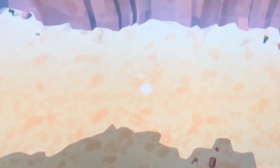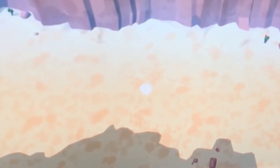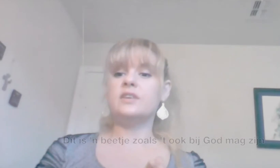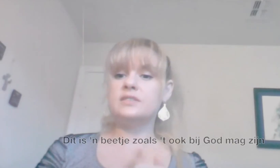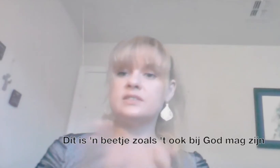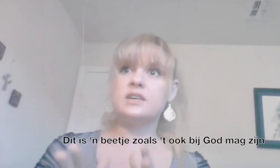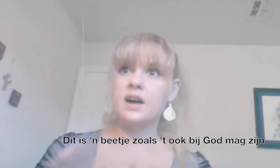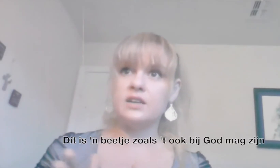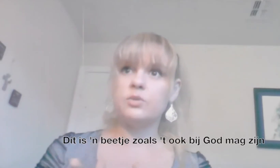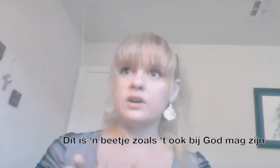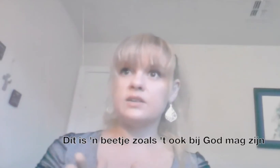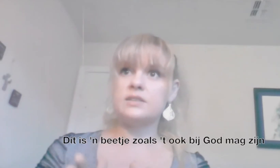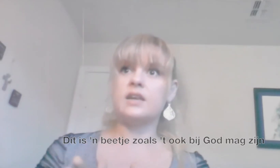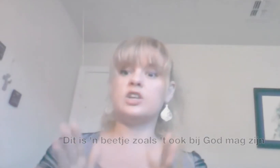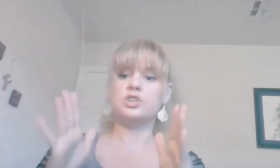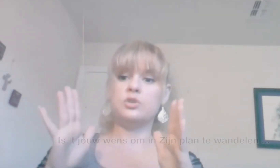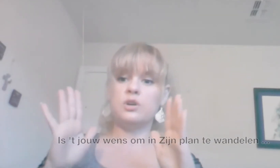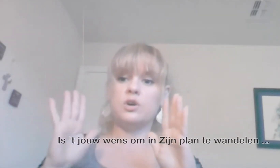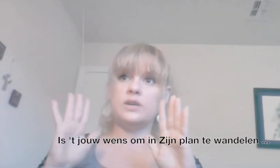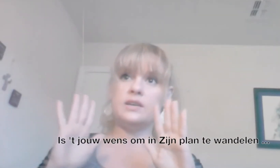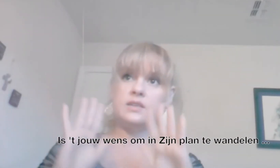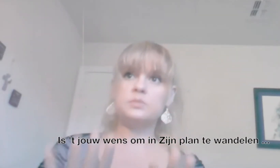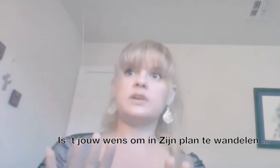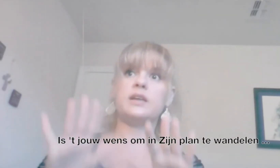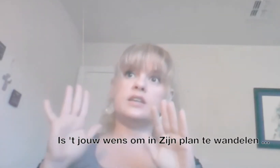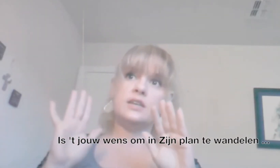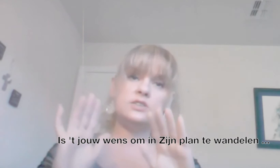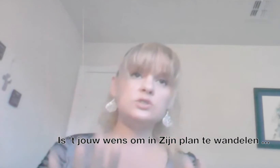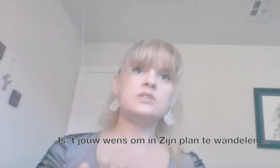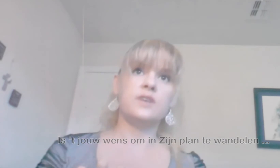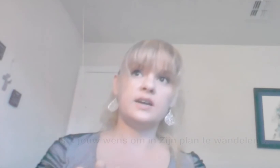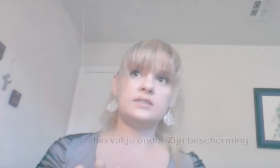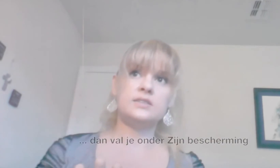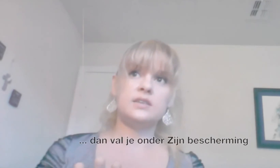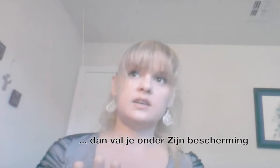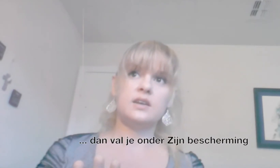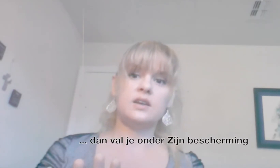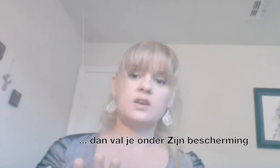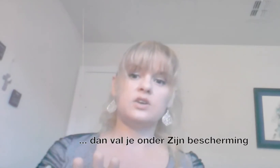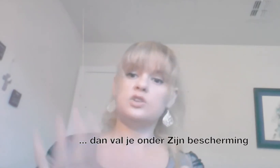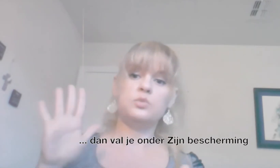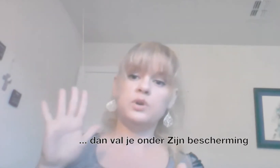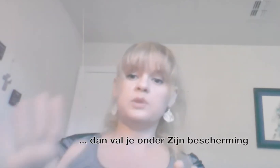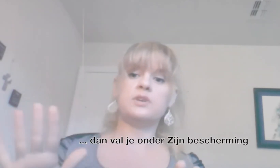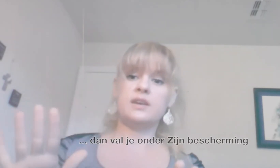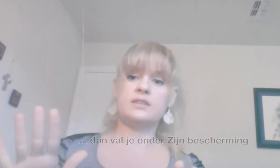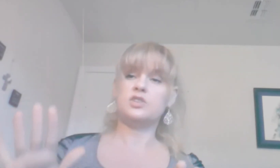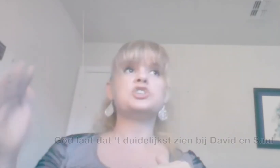Now, this is kind of what God is saying, you are on his plan, his good device, you will be protected. He